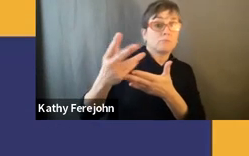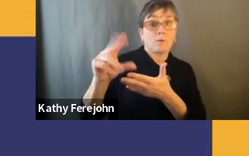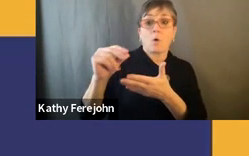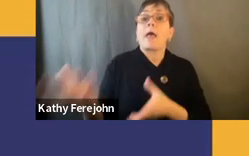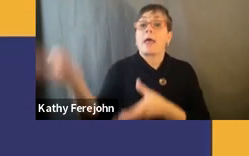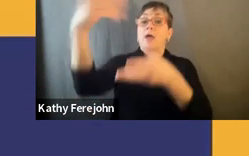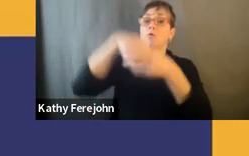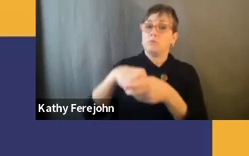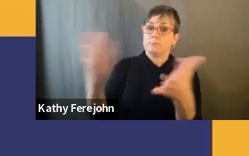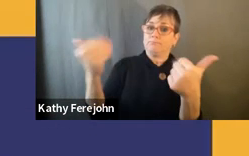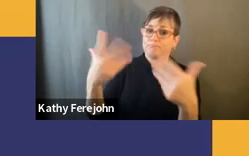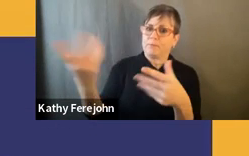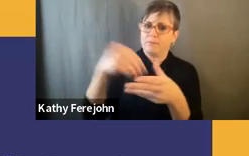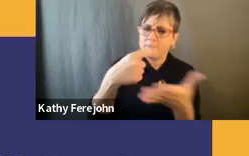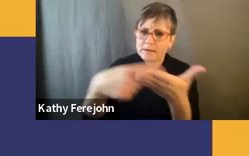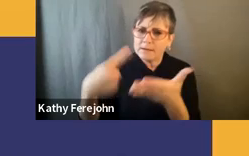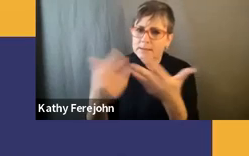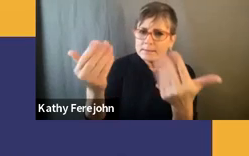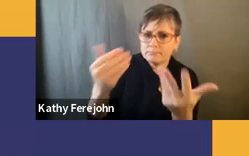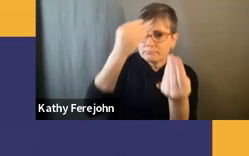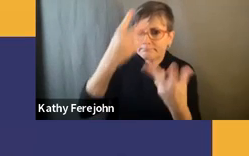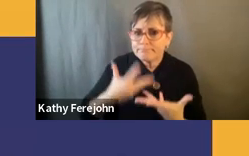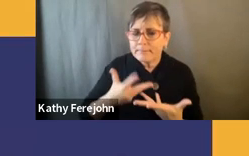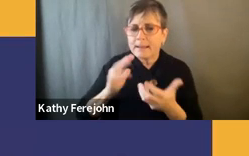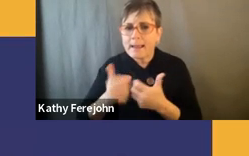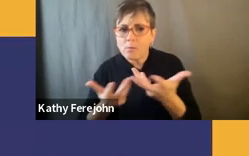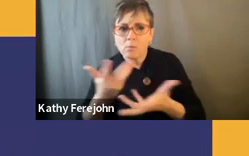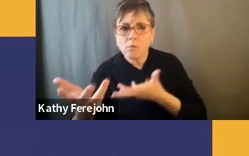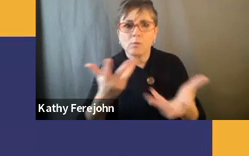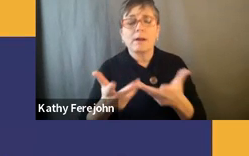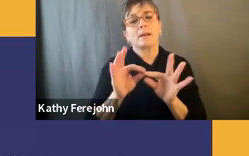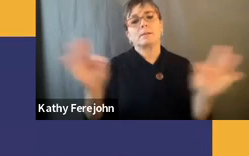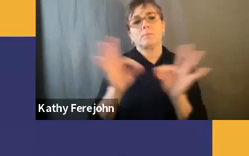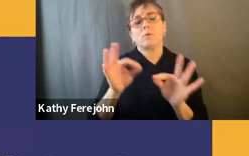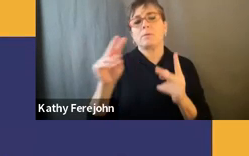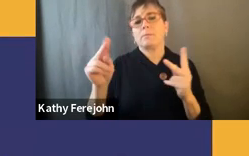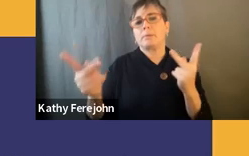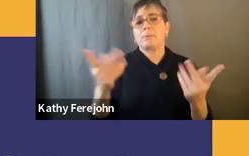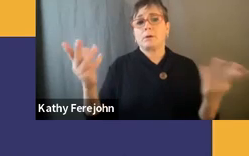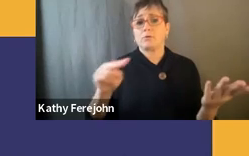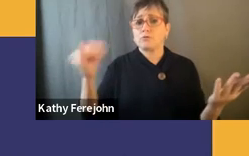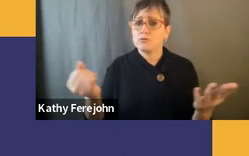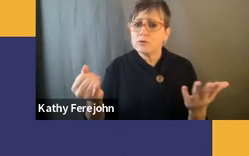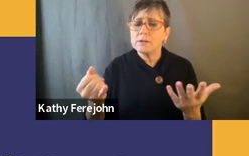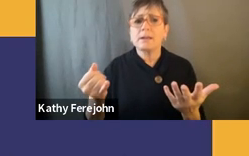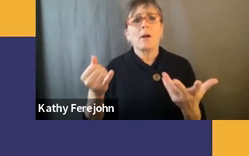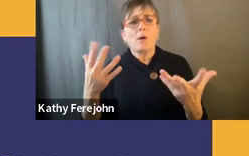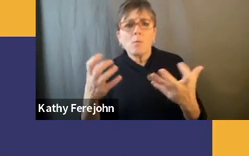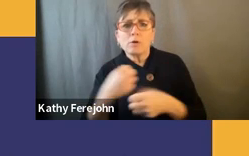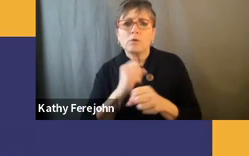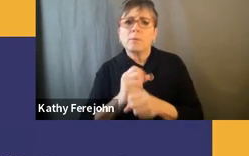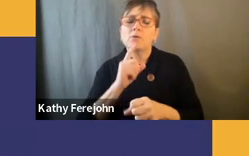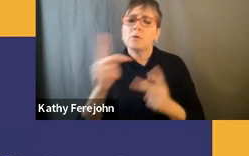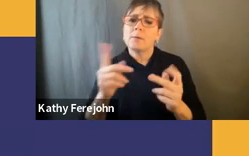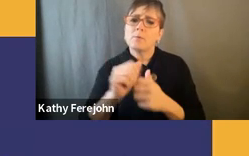is critically important as people with disabilities in New Jersey continue to seek opportunities to be included and represented in all